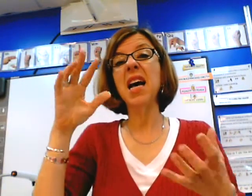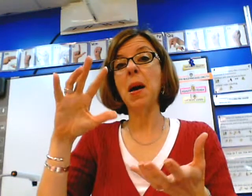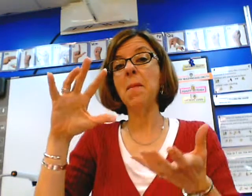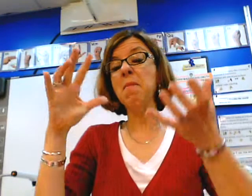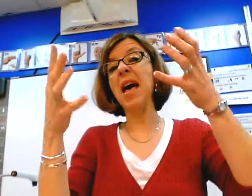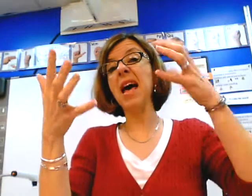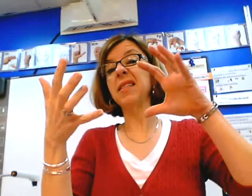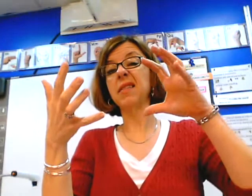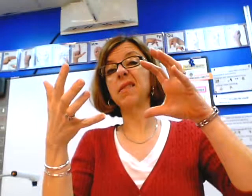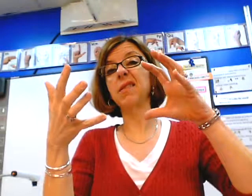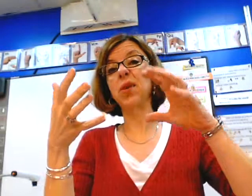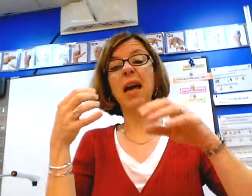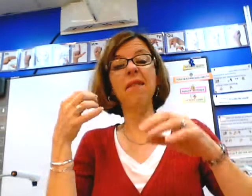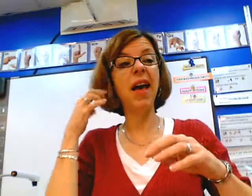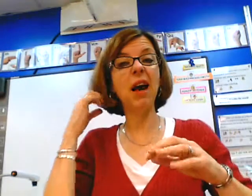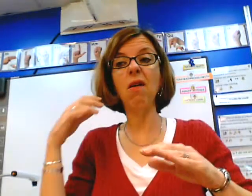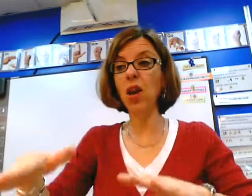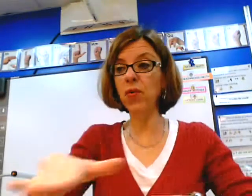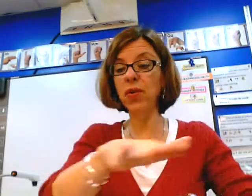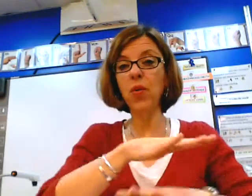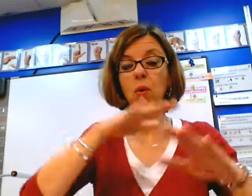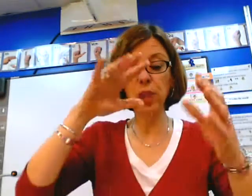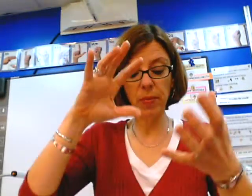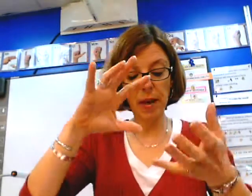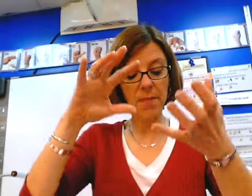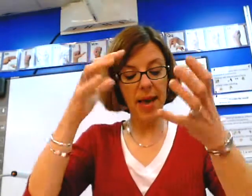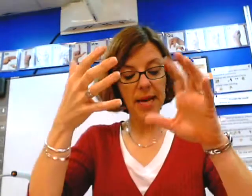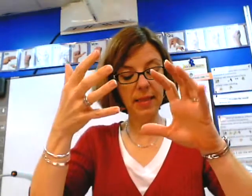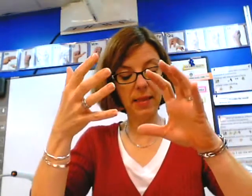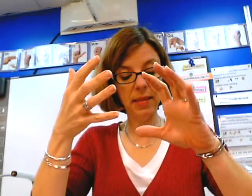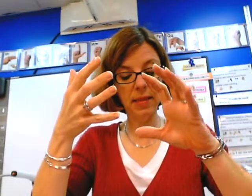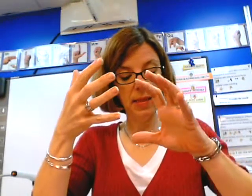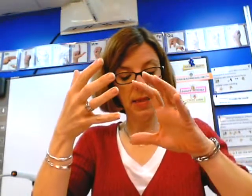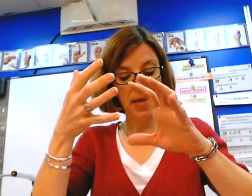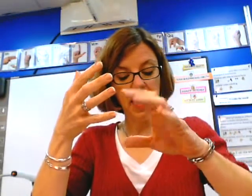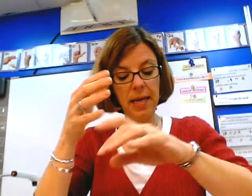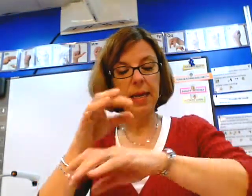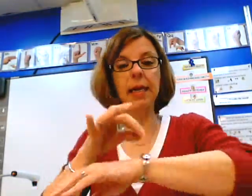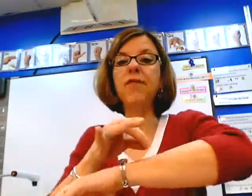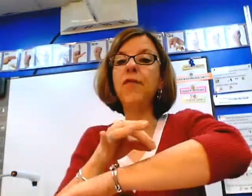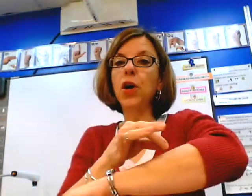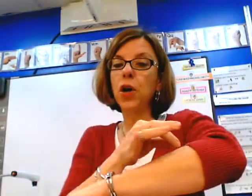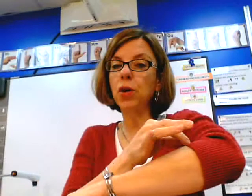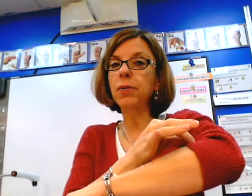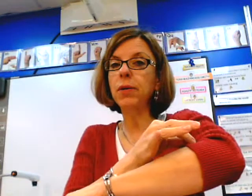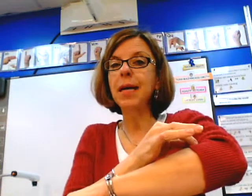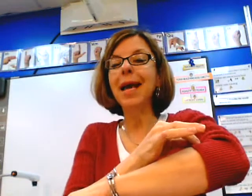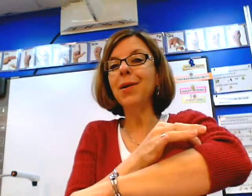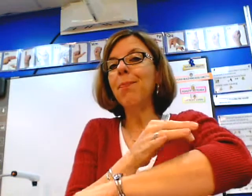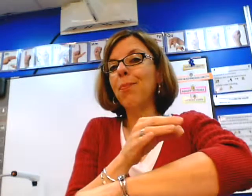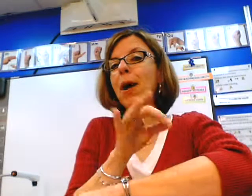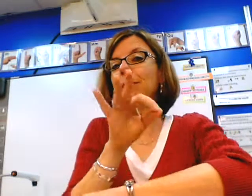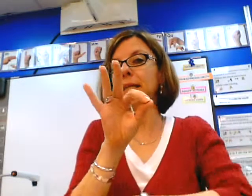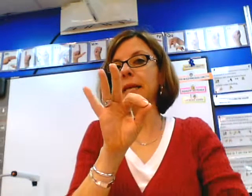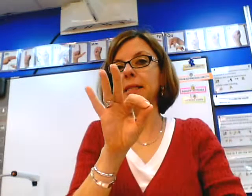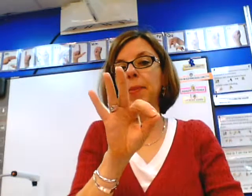scissors, a mess, because we're going to have hair all over the floor. It's going to be a mess. And then you get fur. And you probably